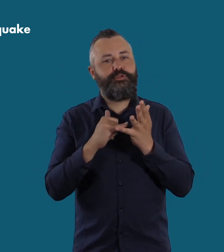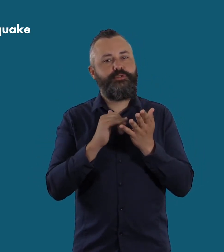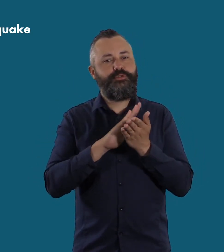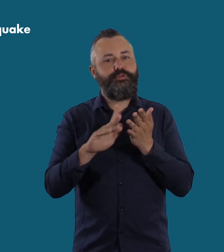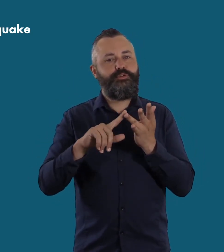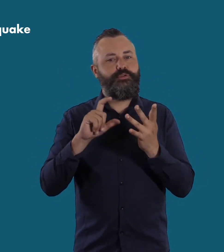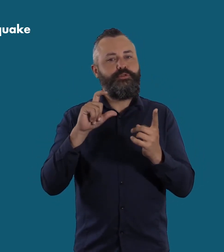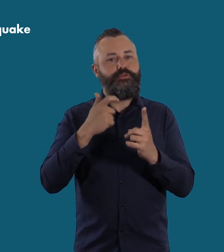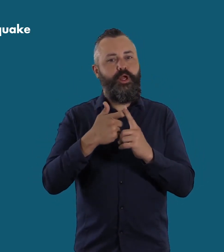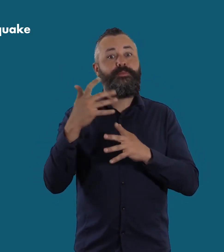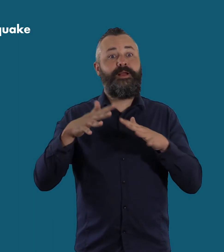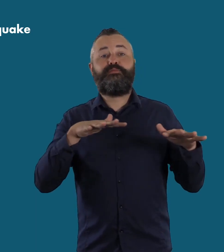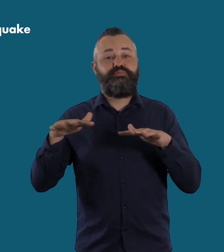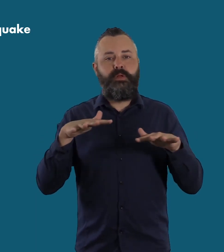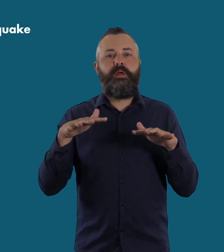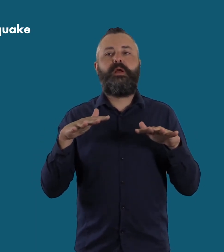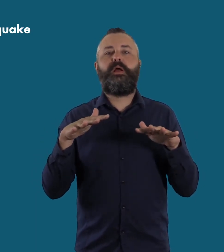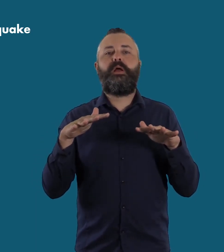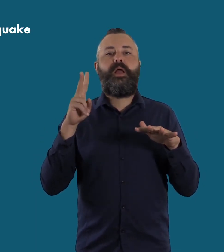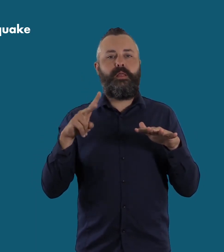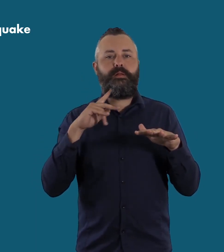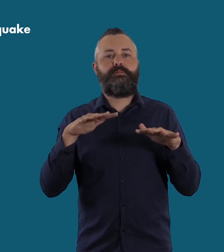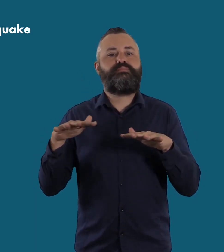So evacuate if the building is damaged.